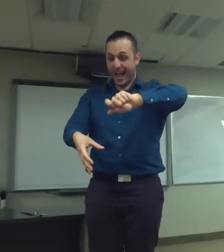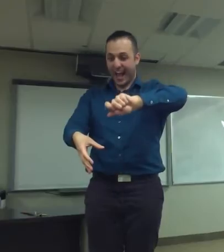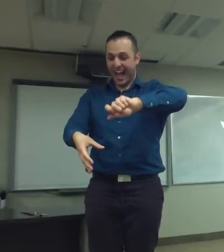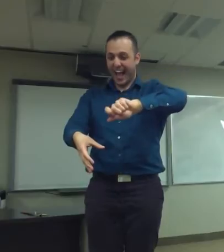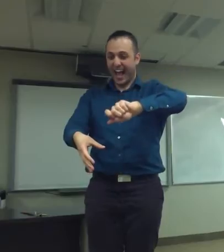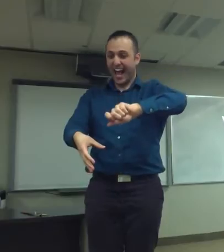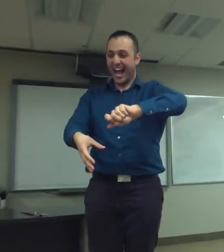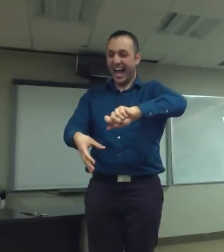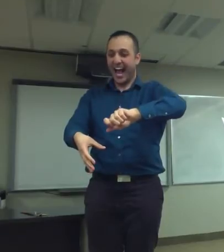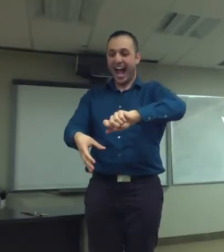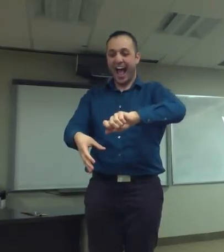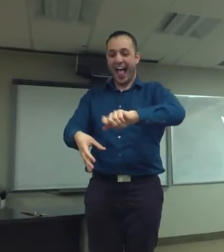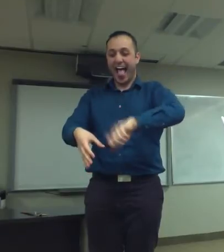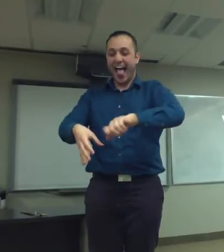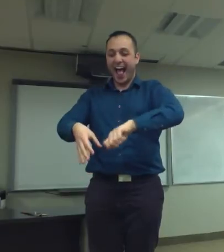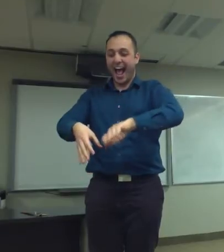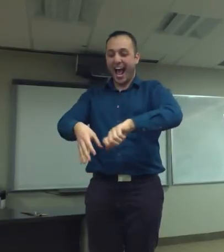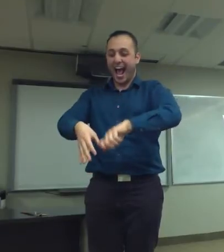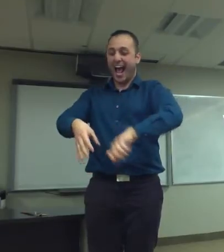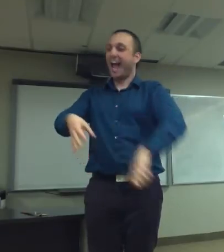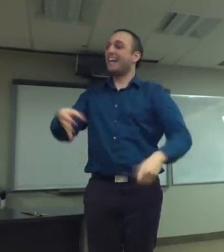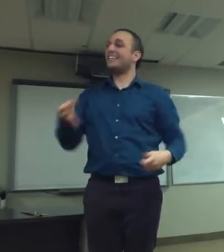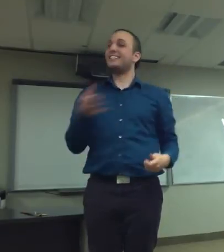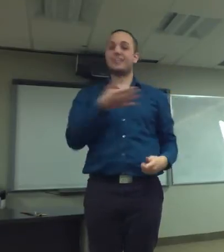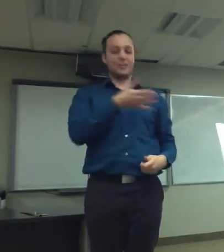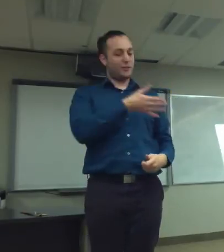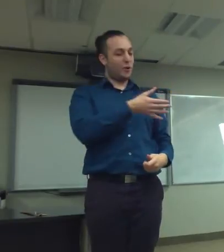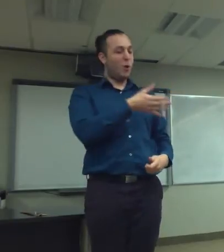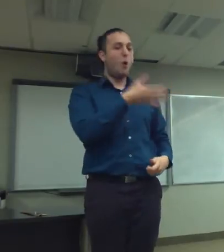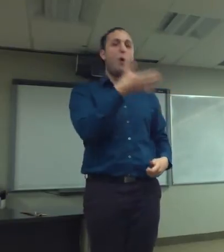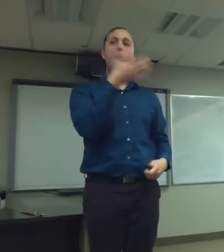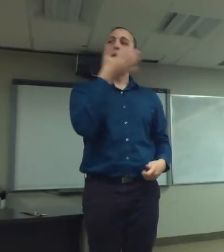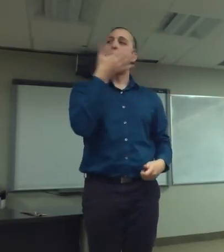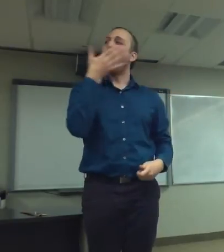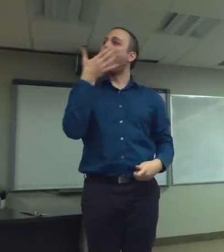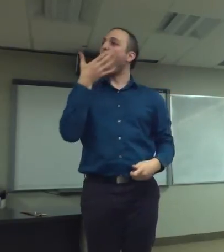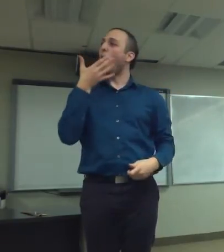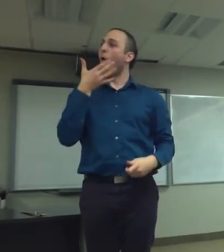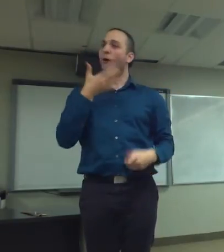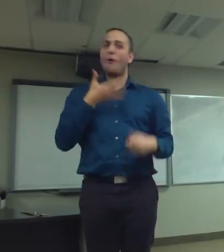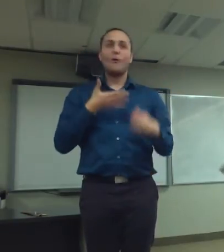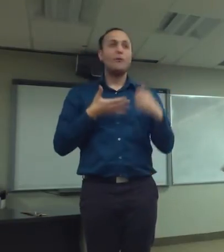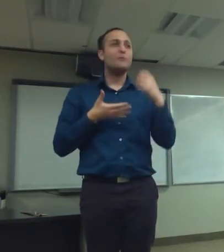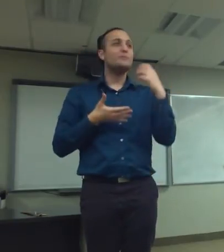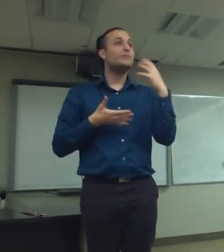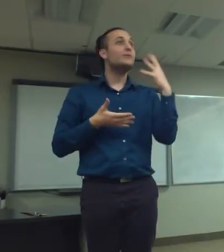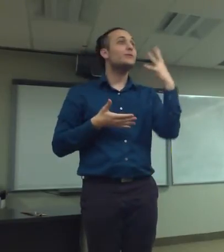marker, and she colored her thumbnail bright purple.